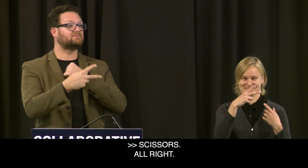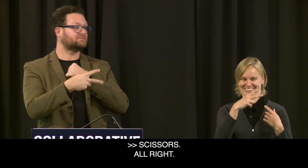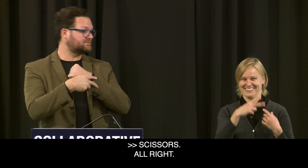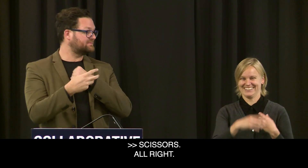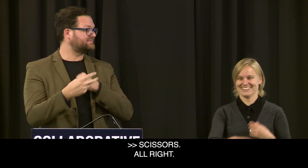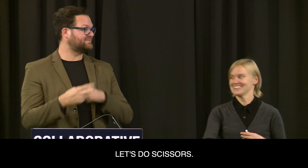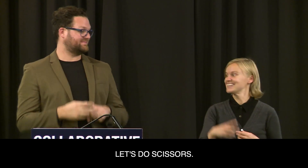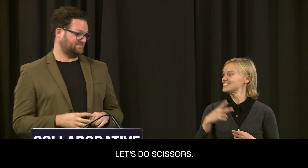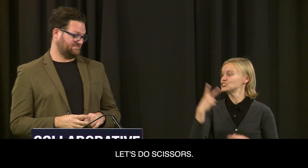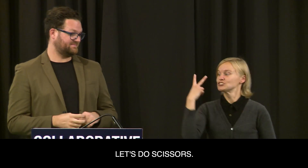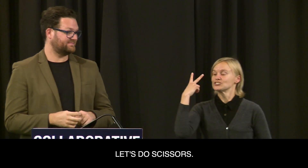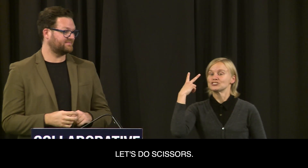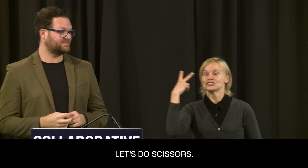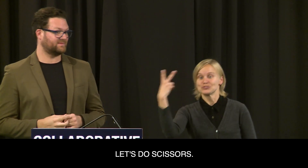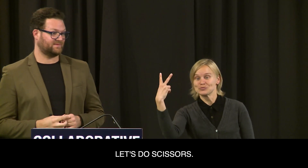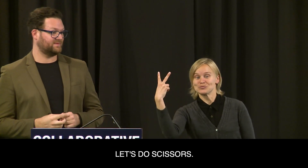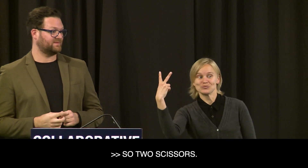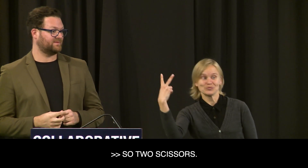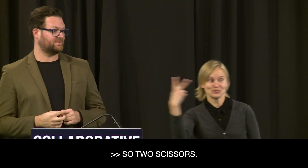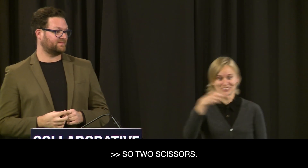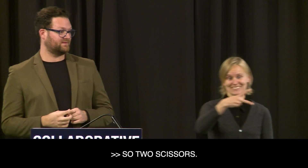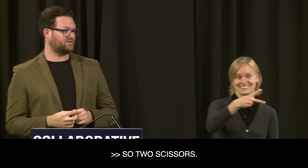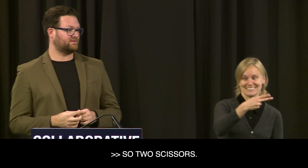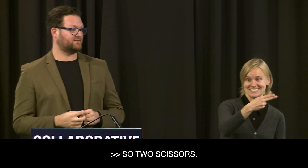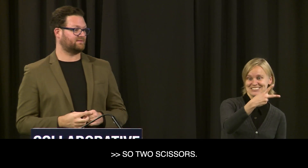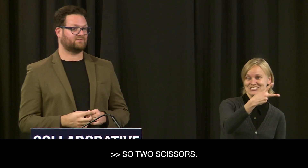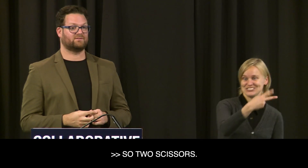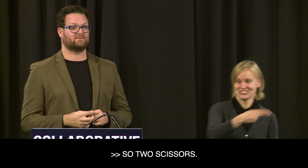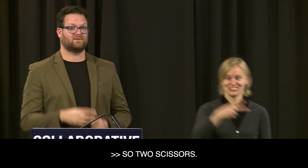Scissors? All right, let's do scissors. Stealing. So 2 scissors.